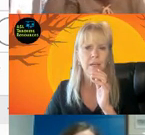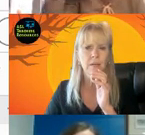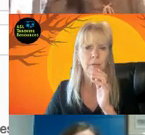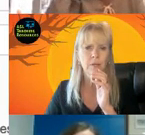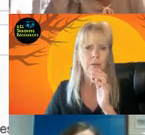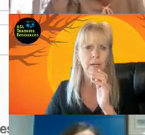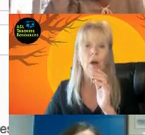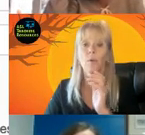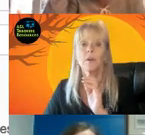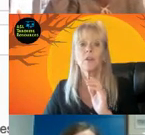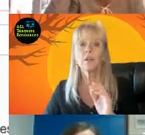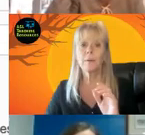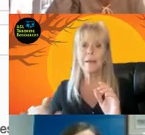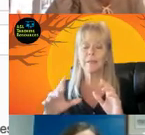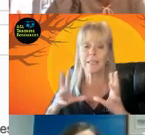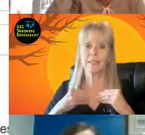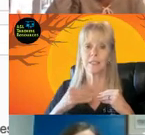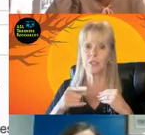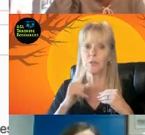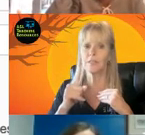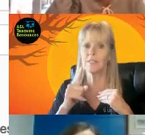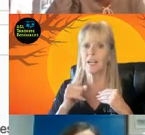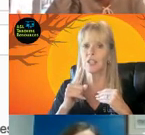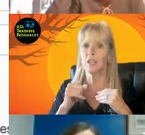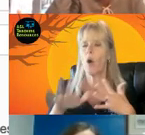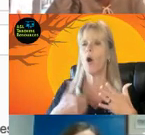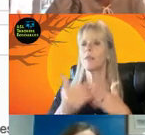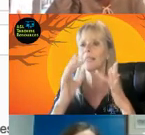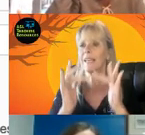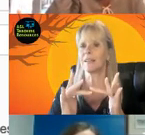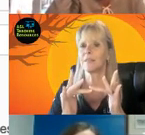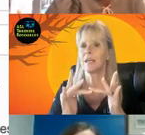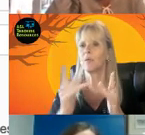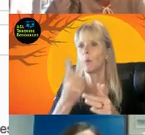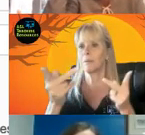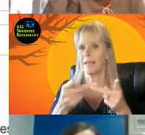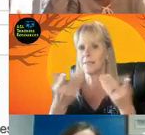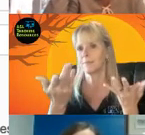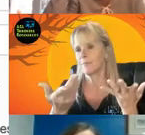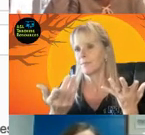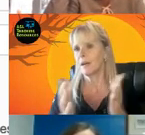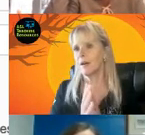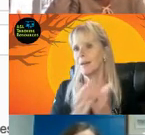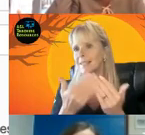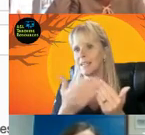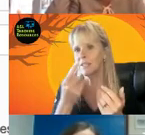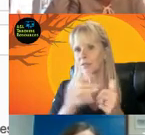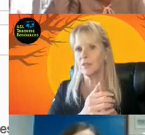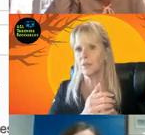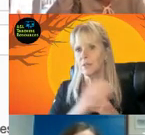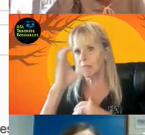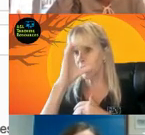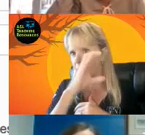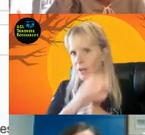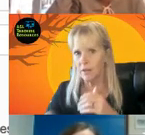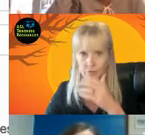let me see here. Let me look right here. Oh, you're going to be able to get this too. This is actually all the links in one place. Makes it easy for